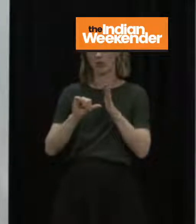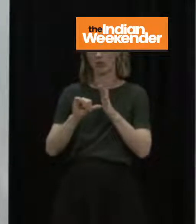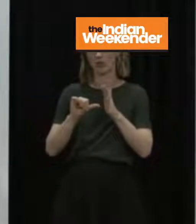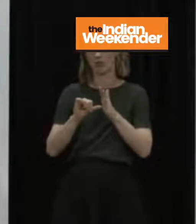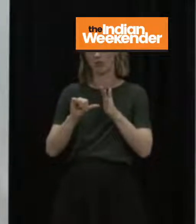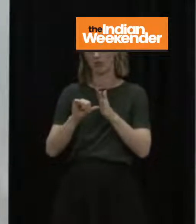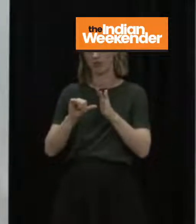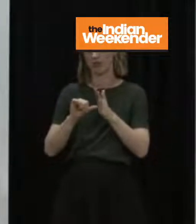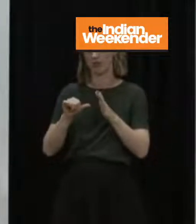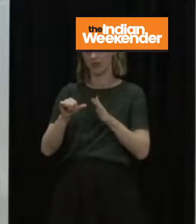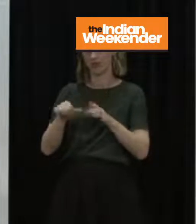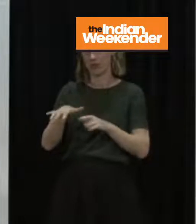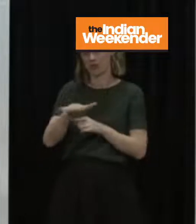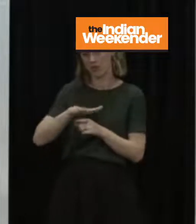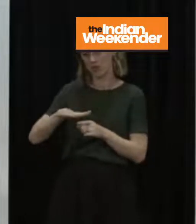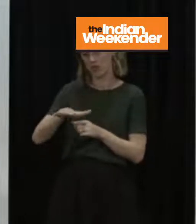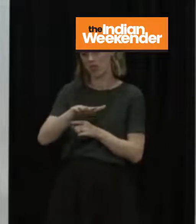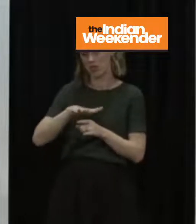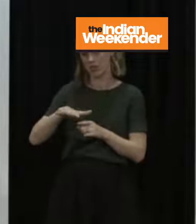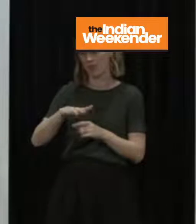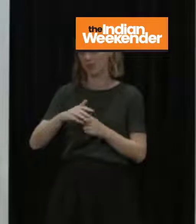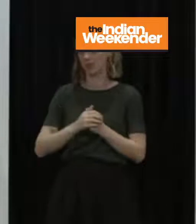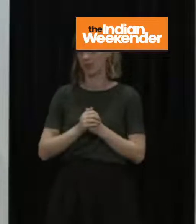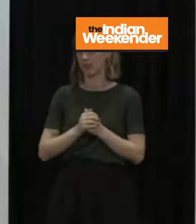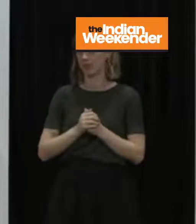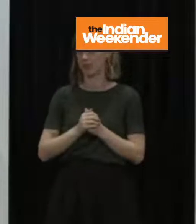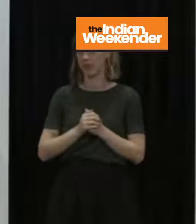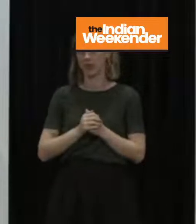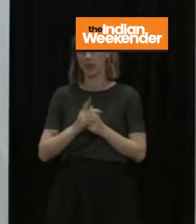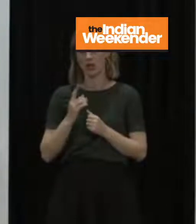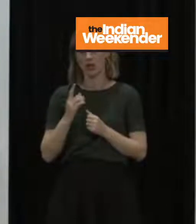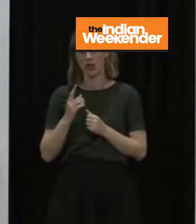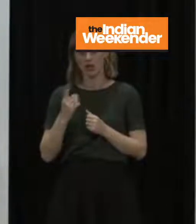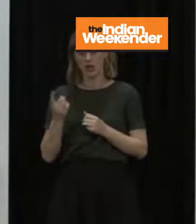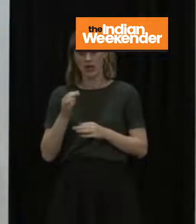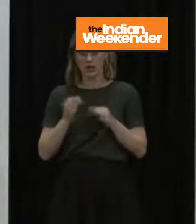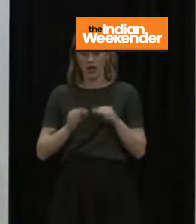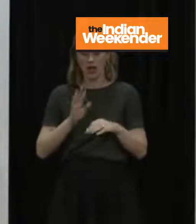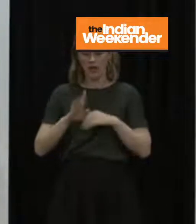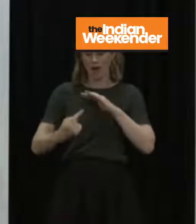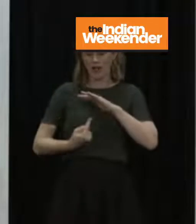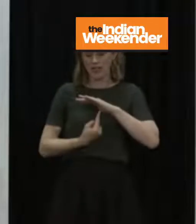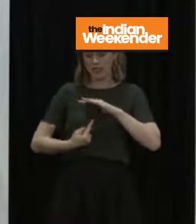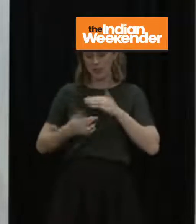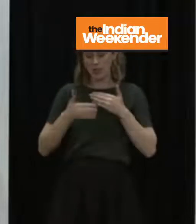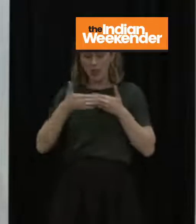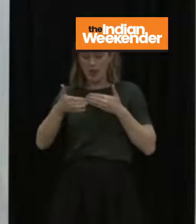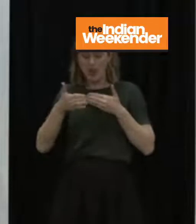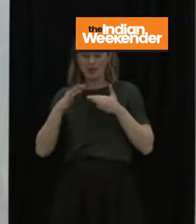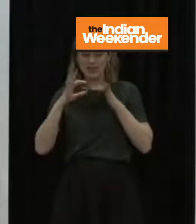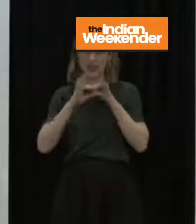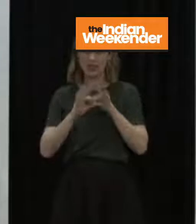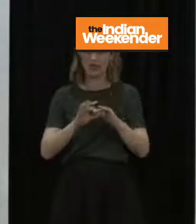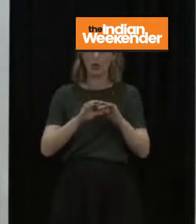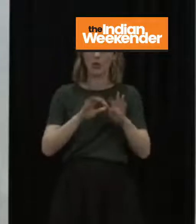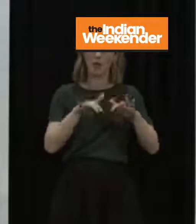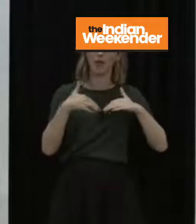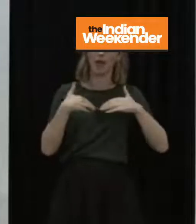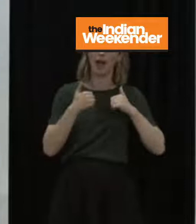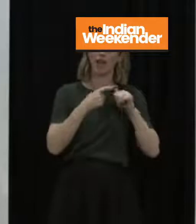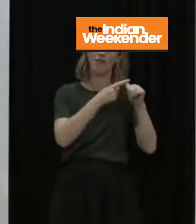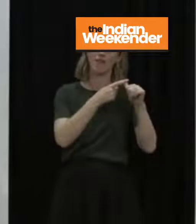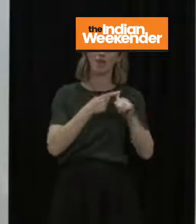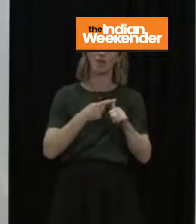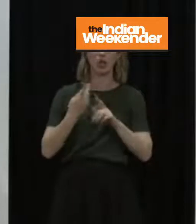difficult, specific set of circumstances. We make our decisions about isolation periods based on public health advice, and so we tend not to